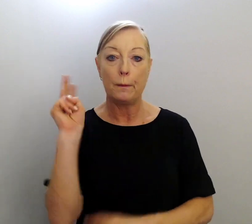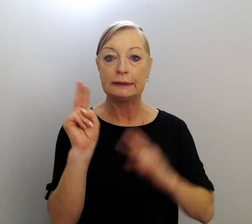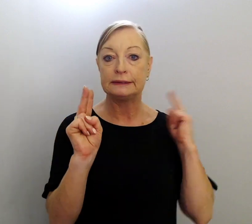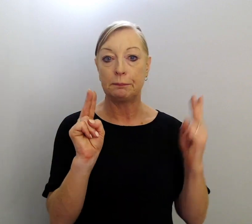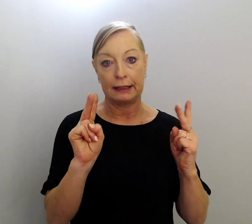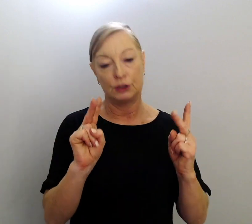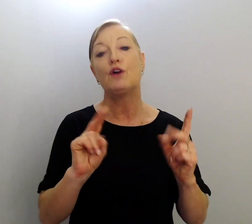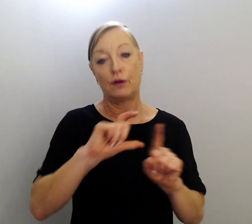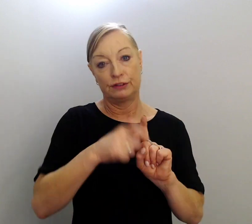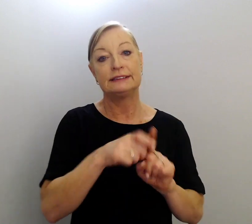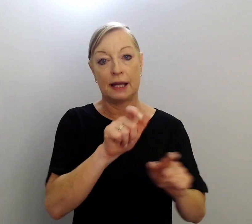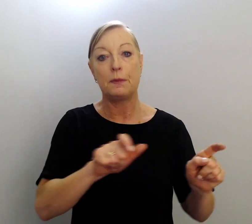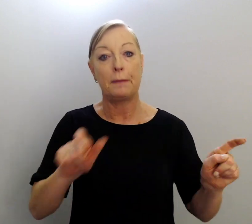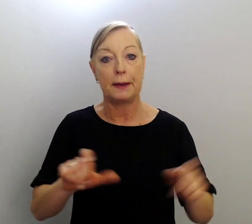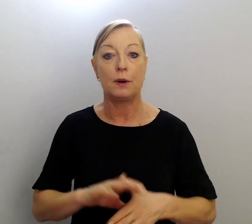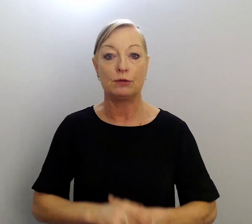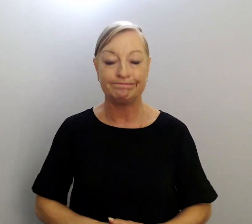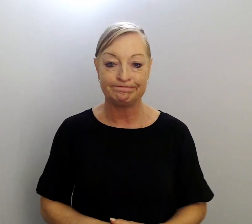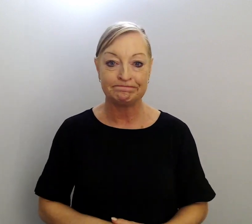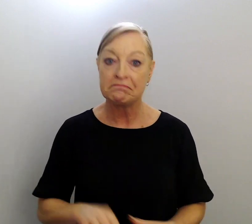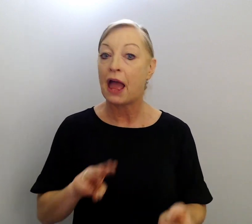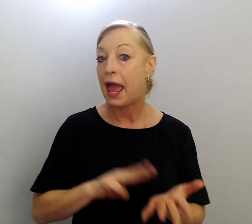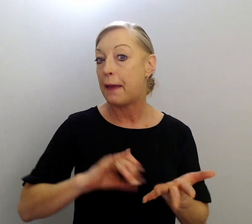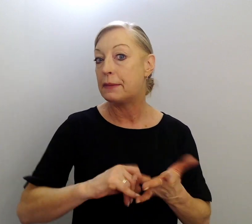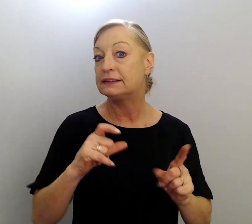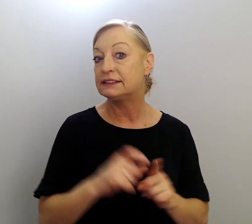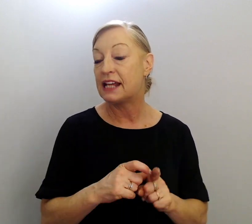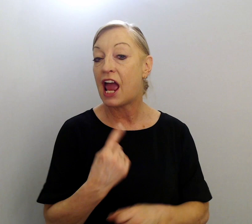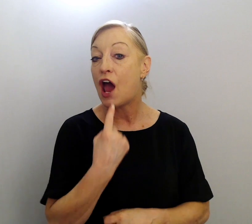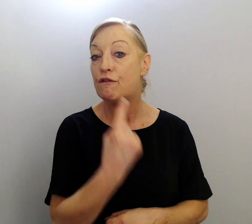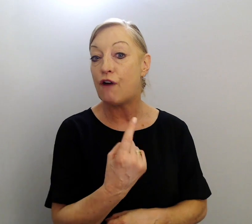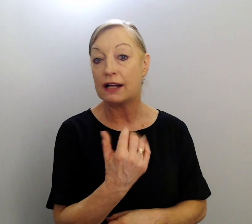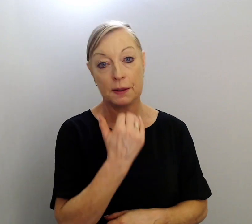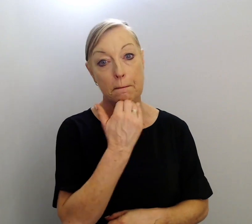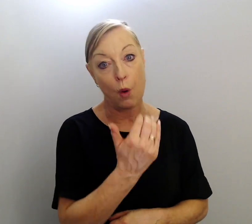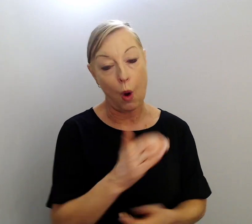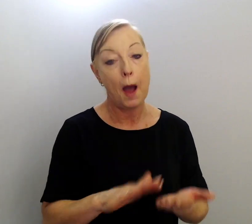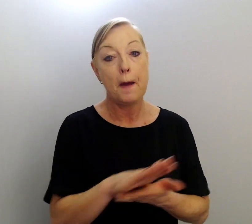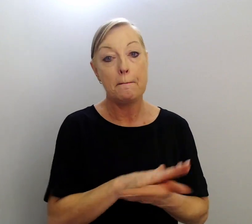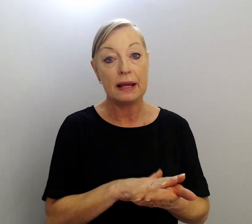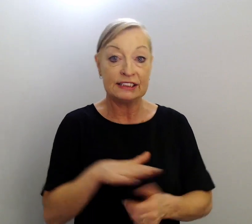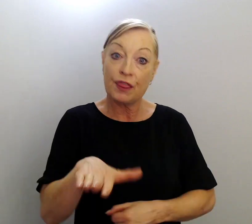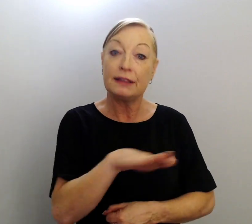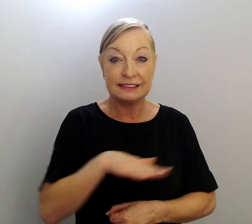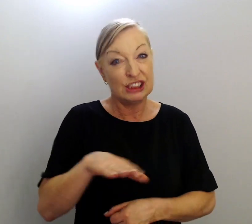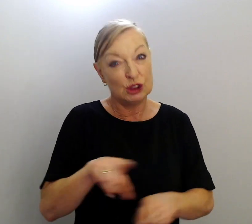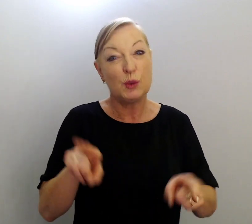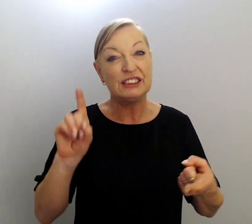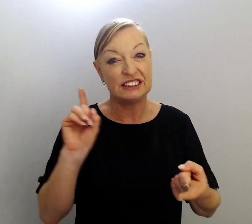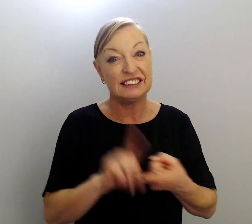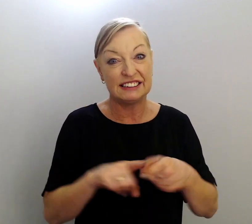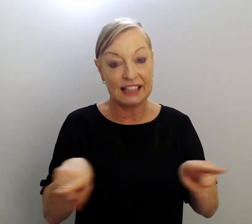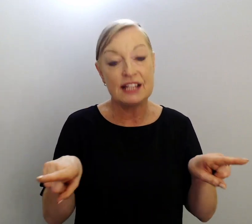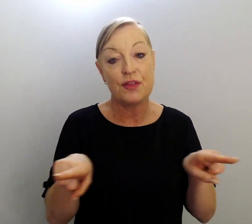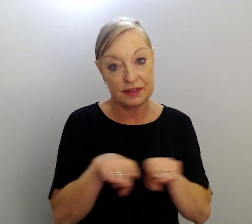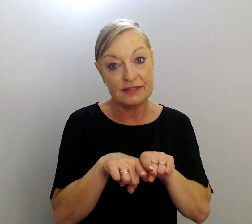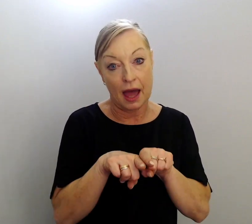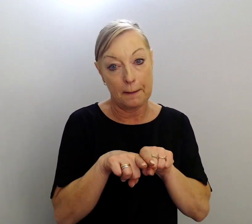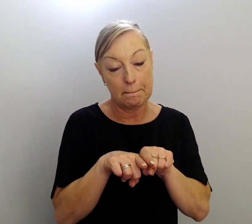views of disabled people. MSD gave poor advice, perpetuating the status quo,